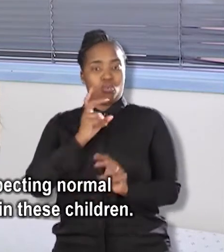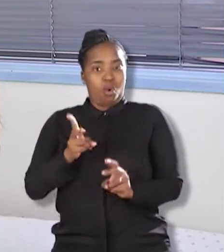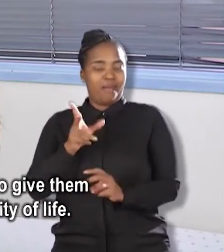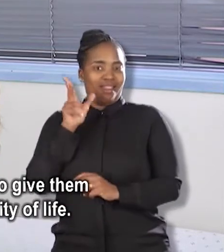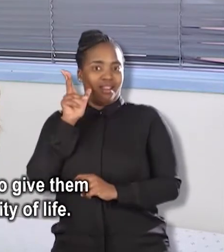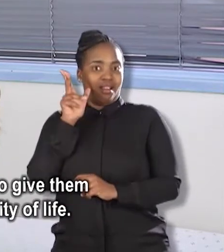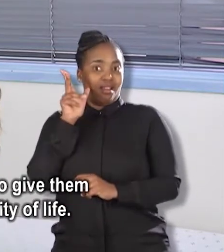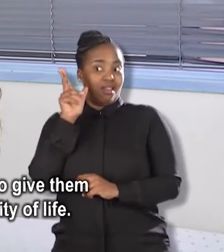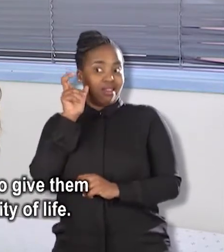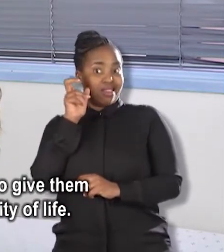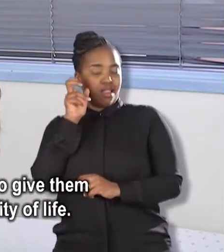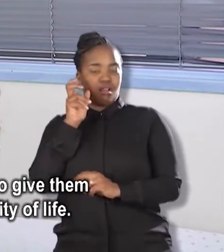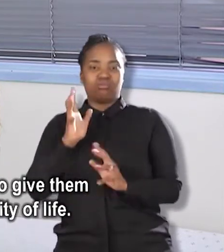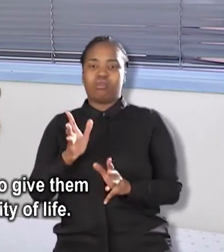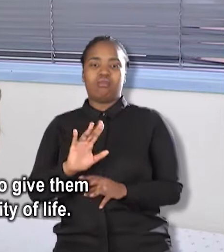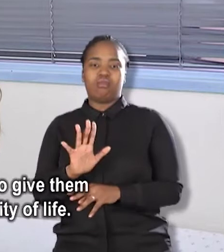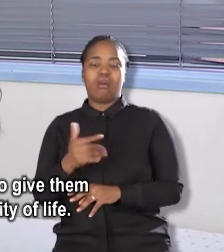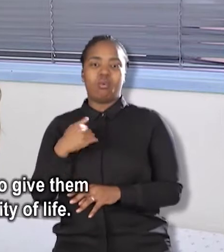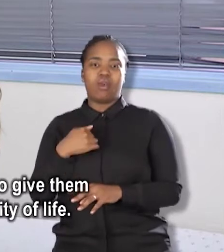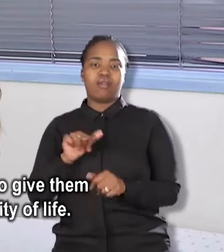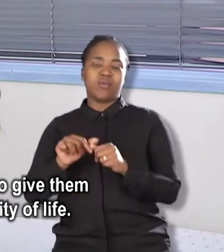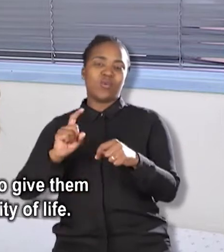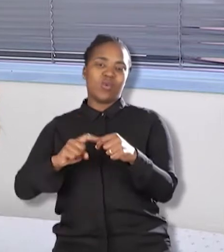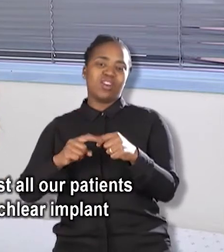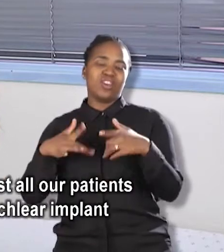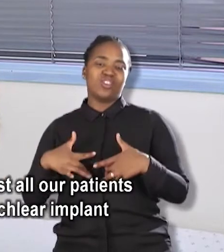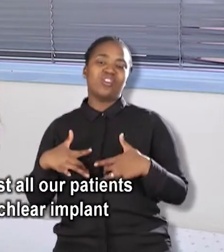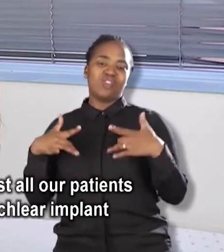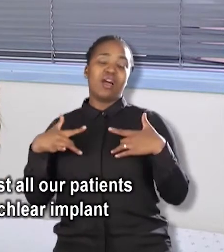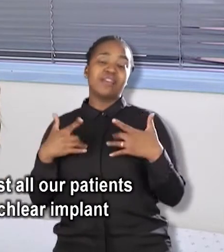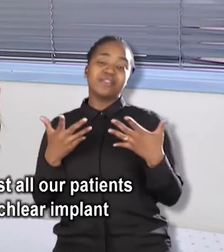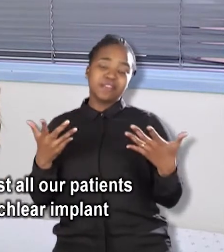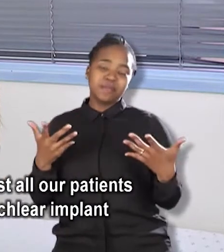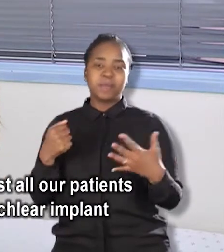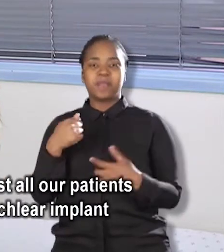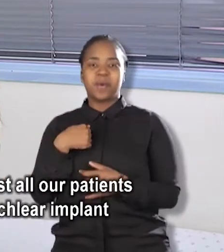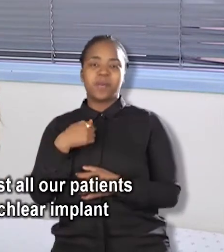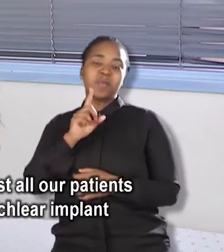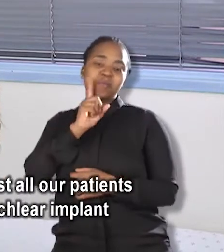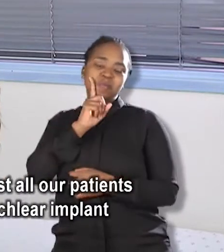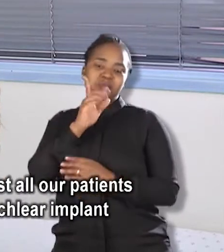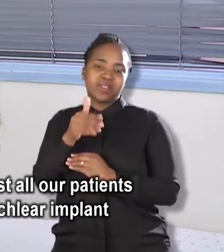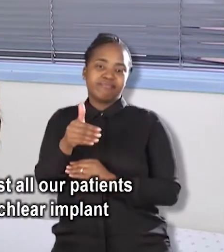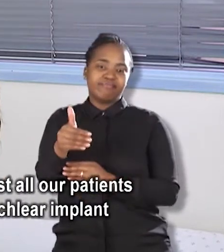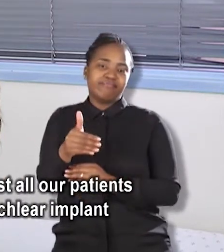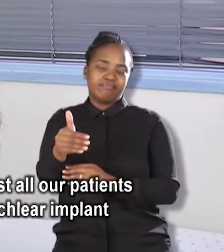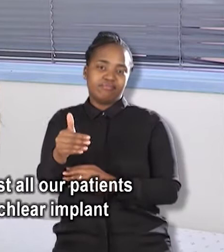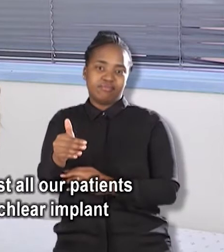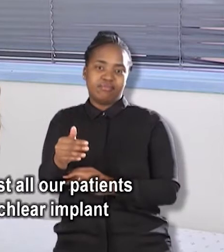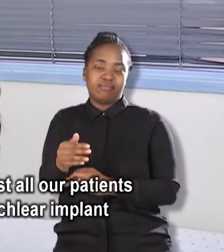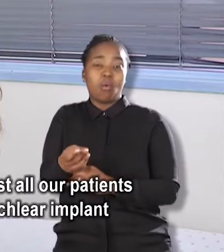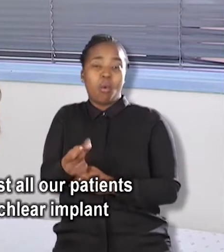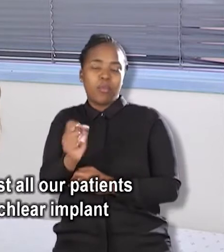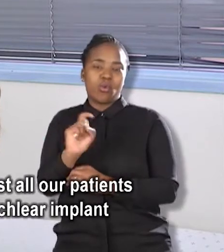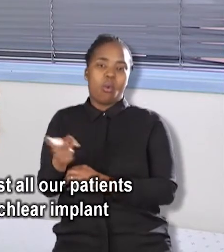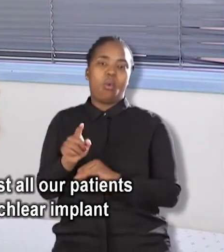in these children. We're trying to give them a better quality of life. And in that regard, almost